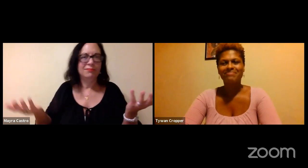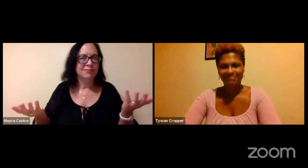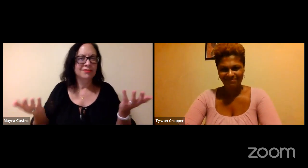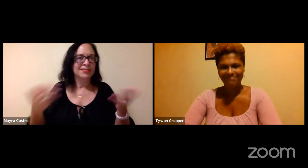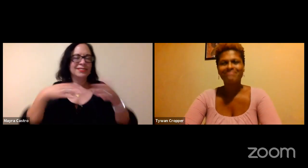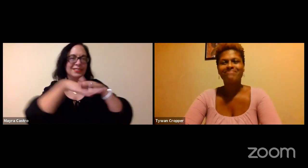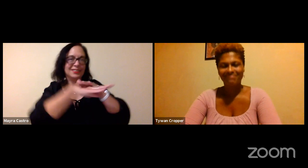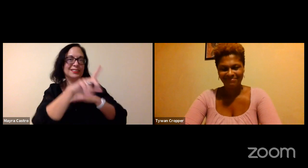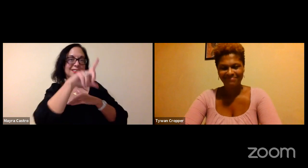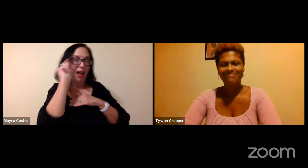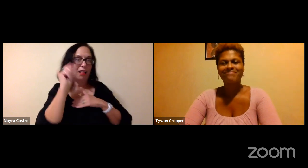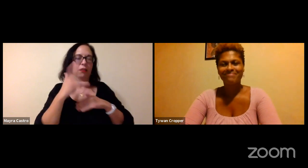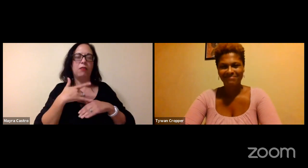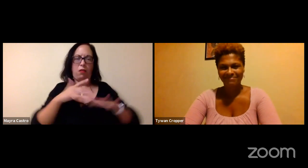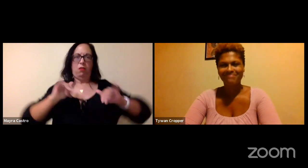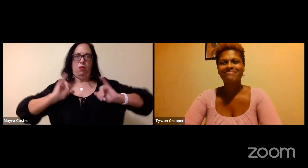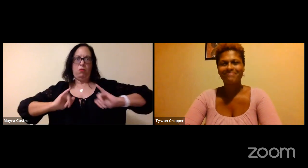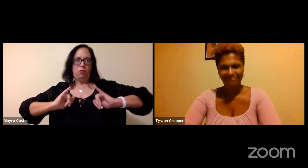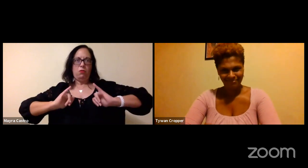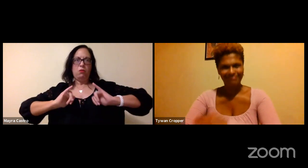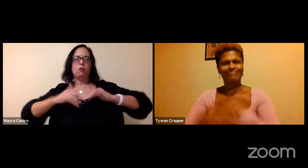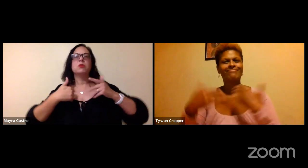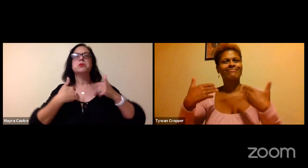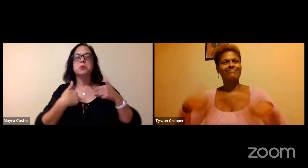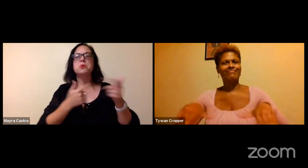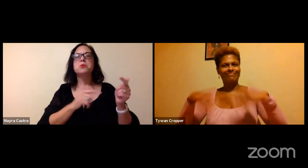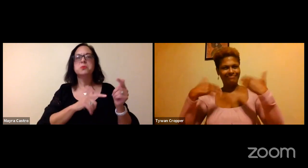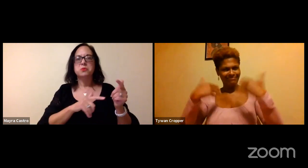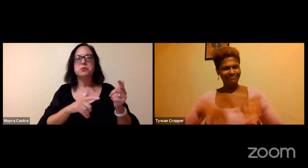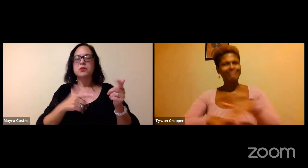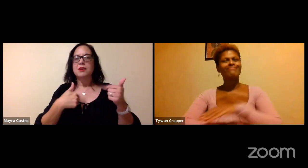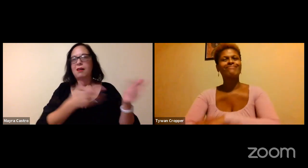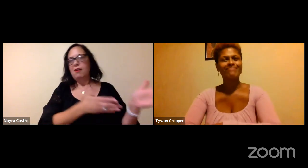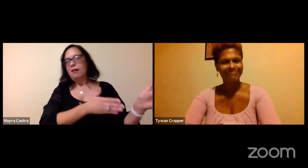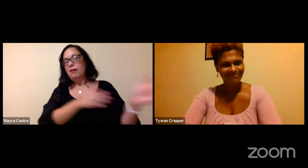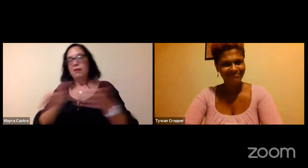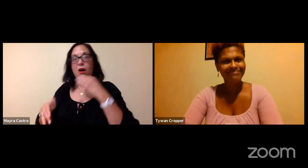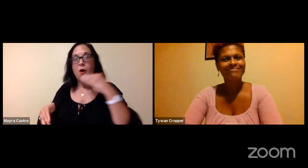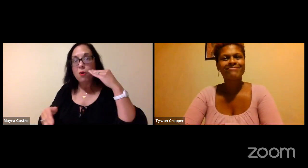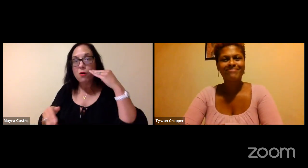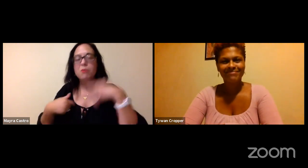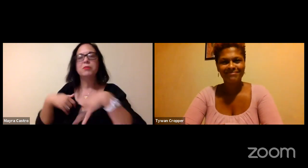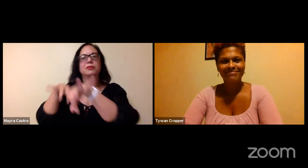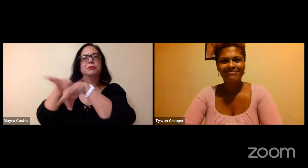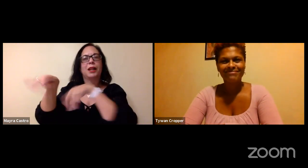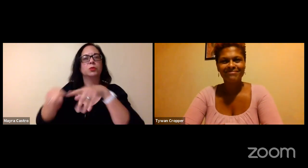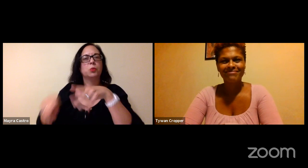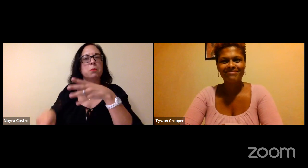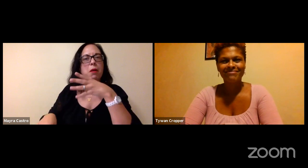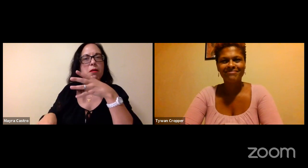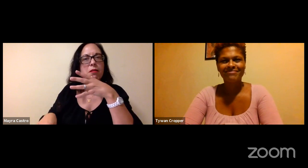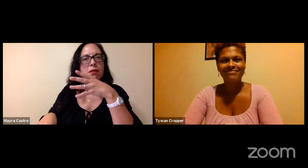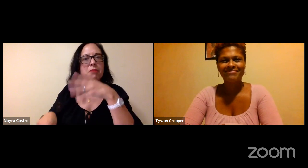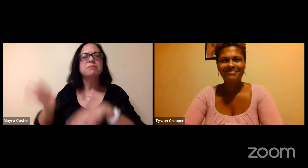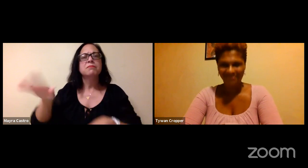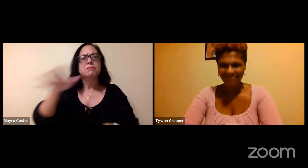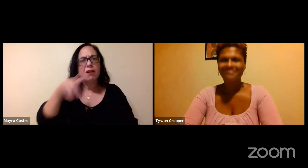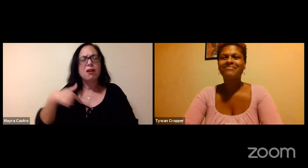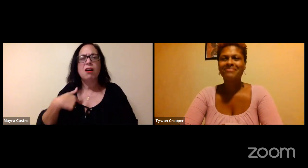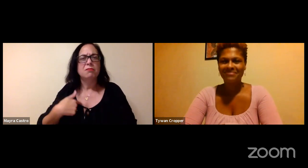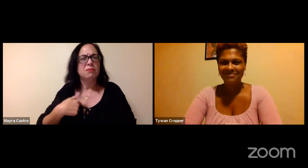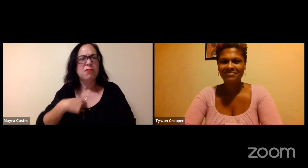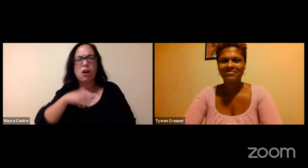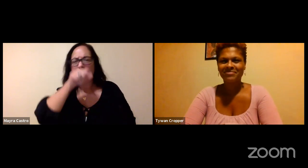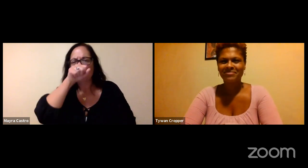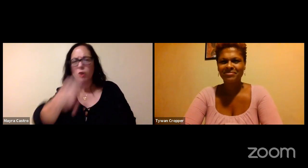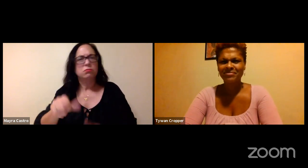But I'm not sure, because I couldn't hear, if I got the full exposure to our culture. So I